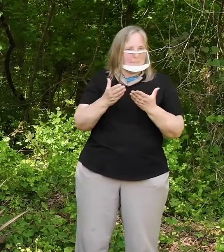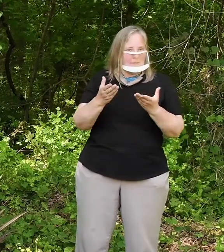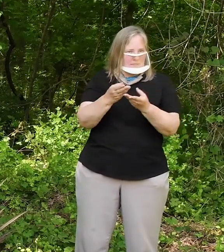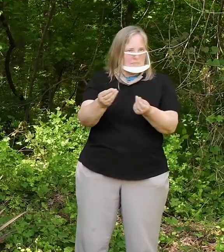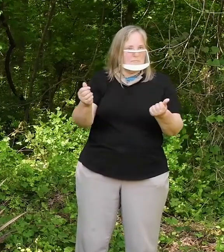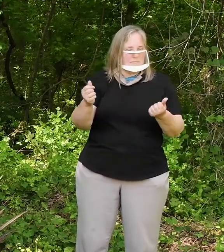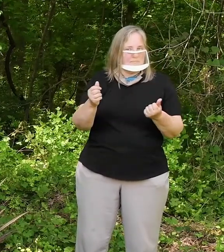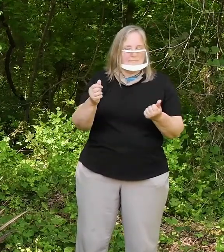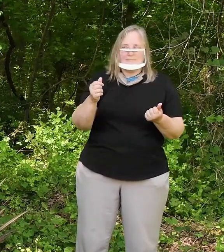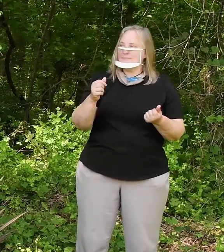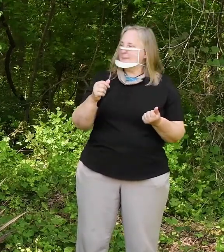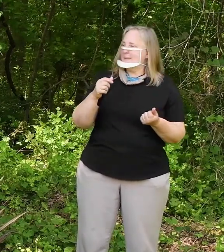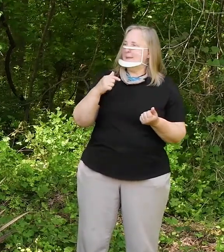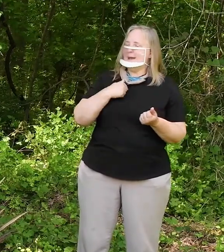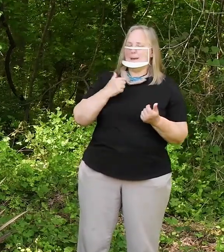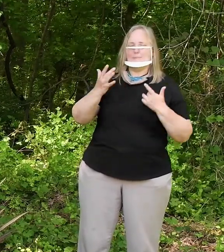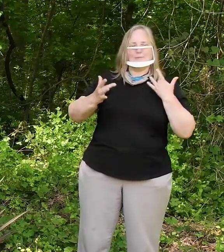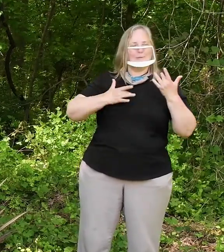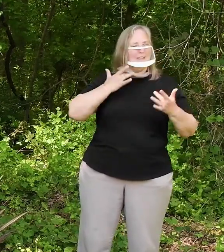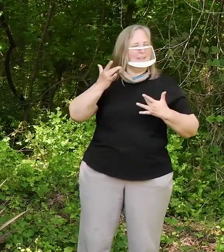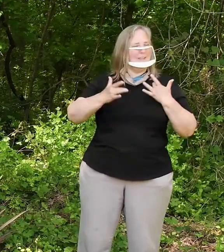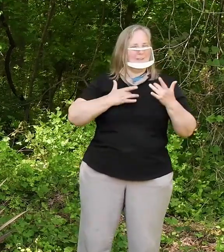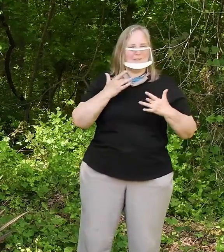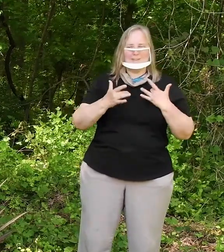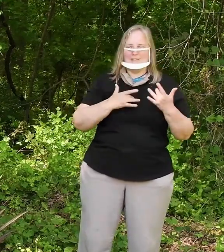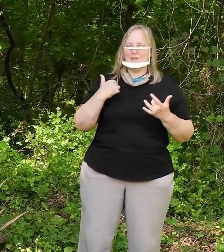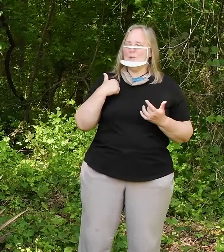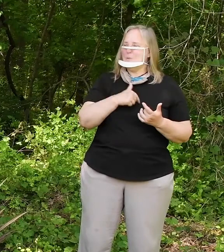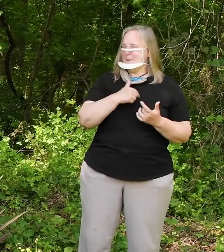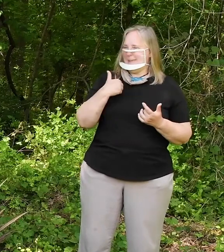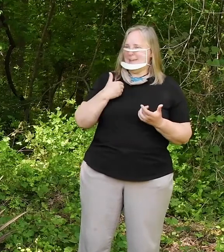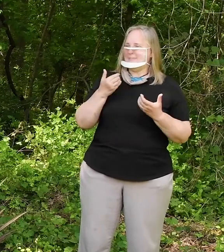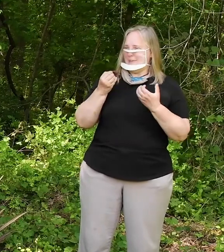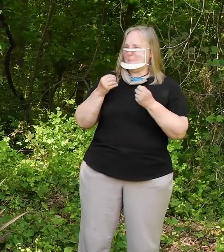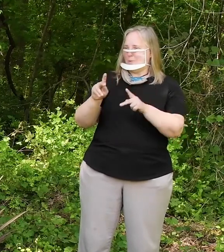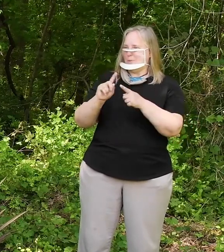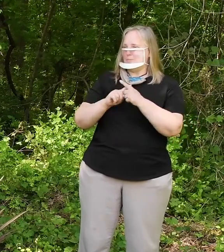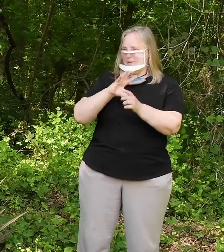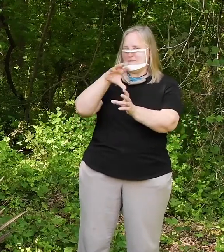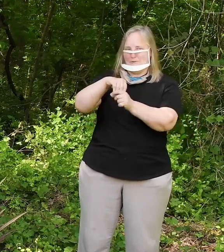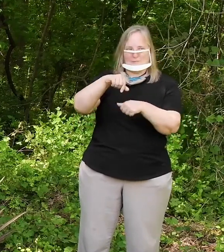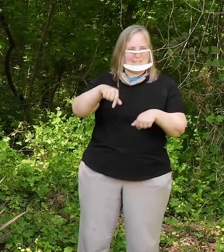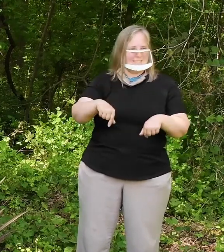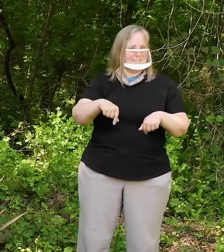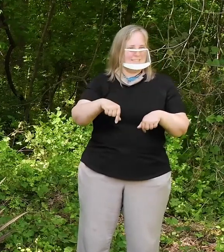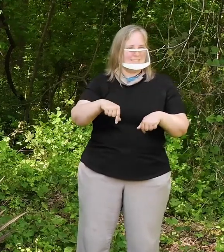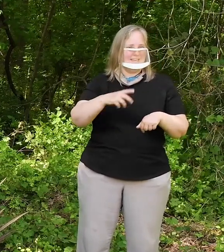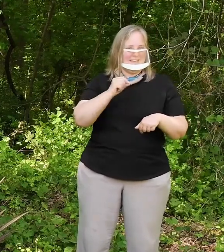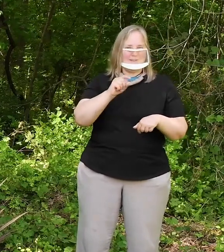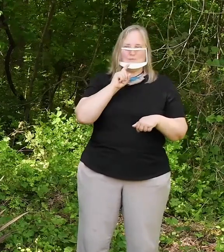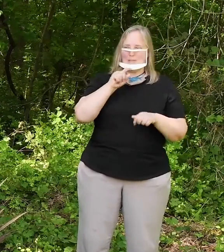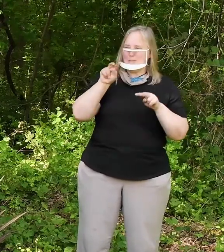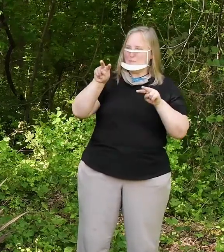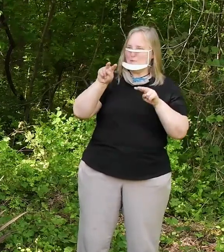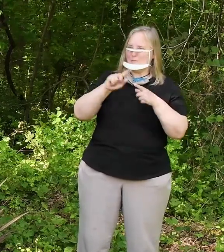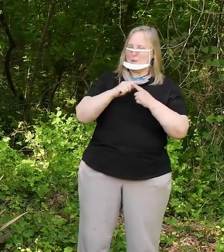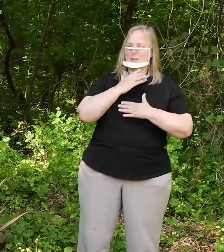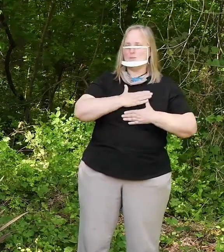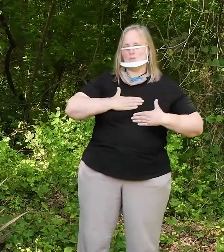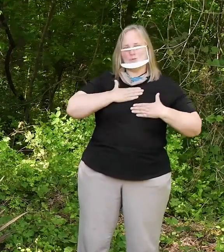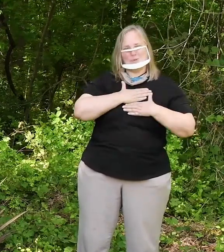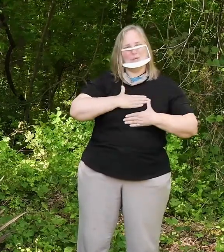And I'm just thrilled that we had a chance to be part of this, and really look forward to and enjoying